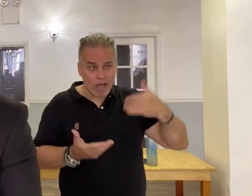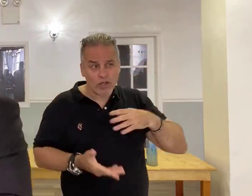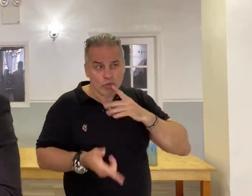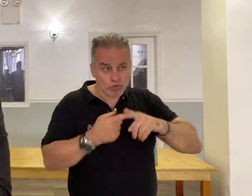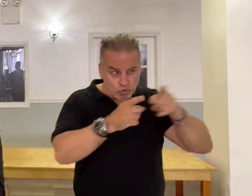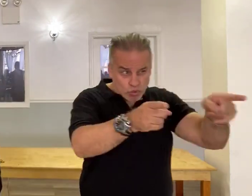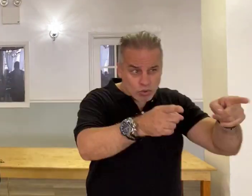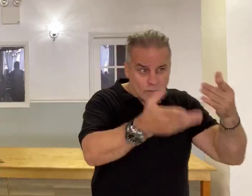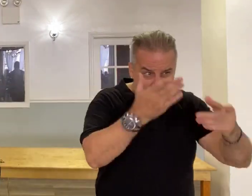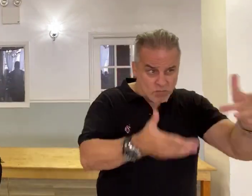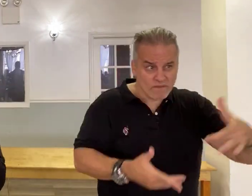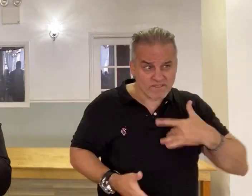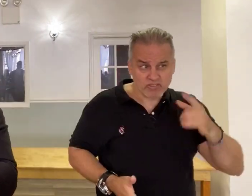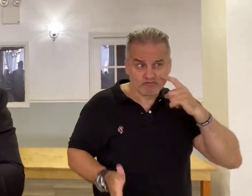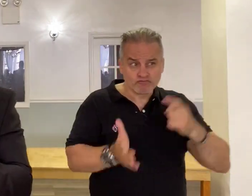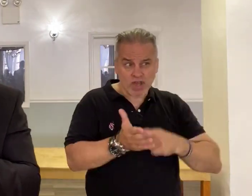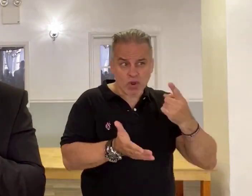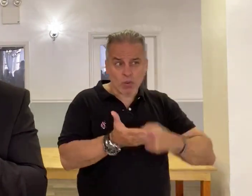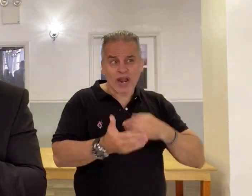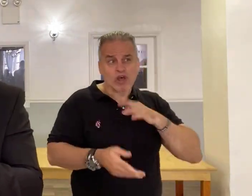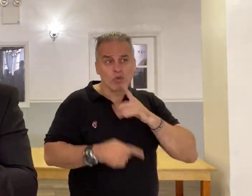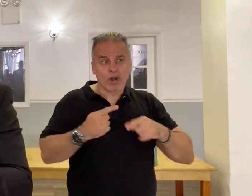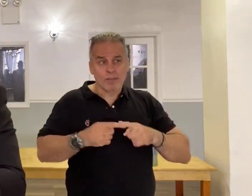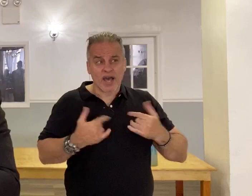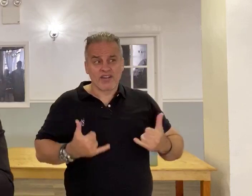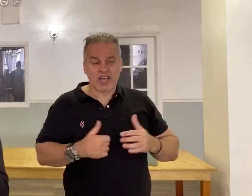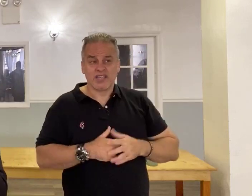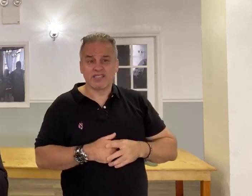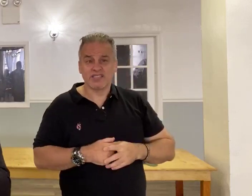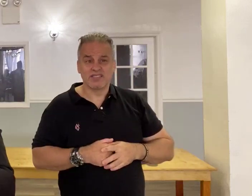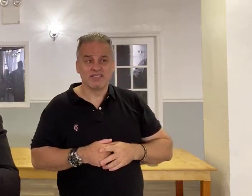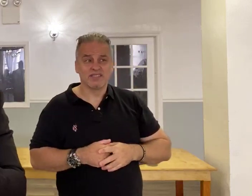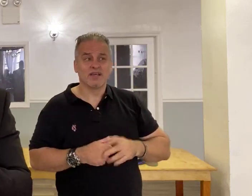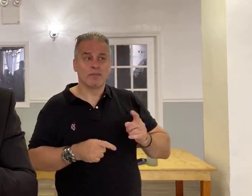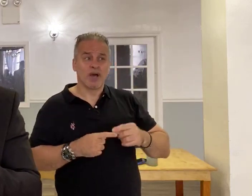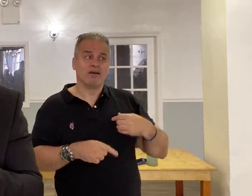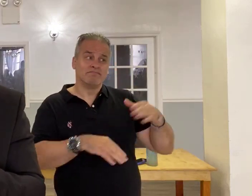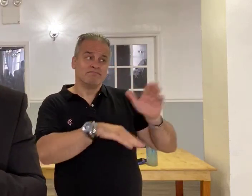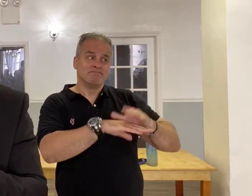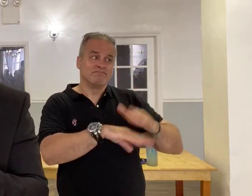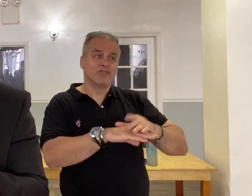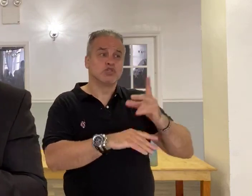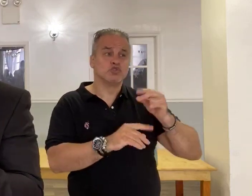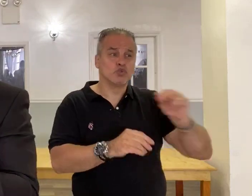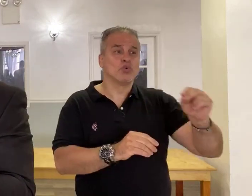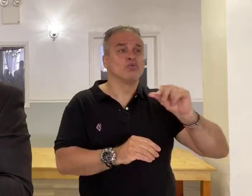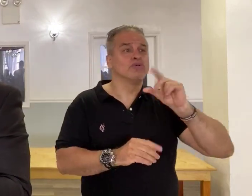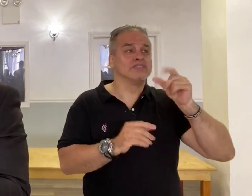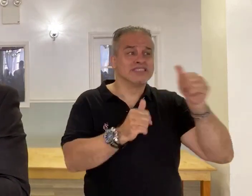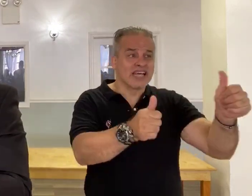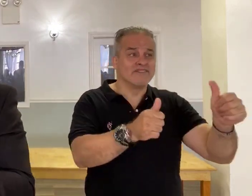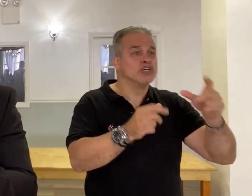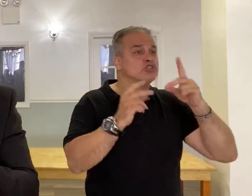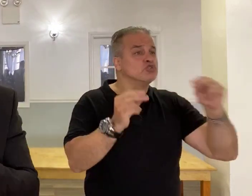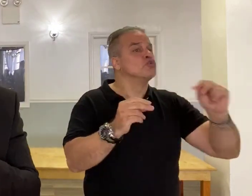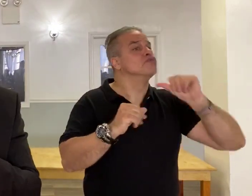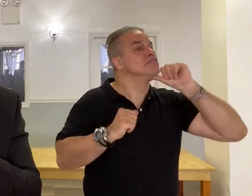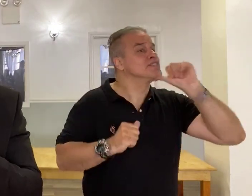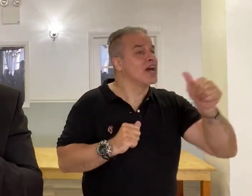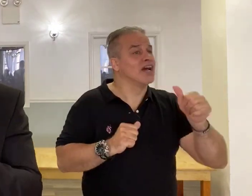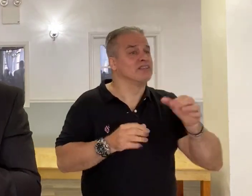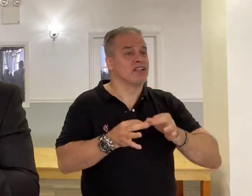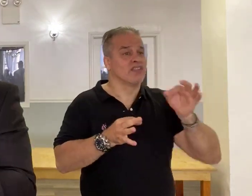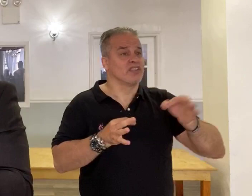I can tell you. Don't take too long to decide. Your life